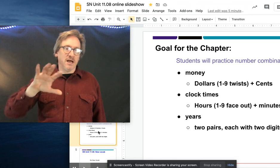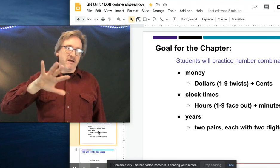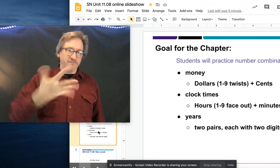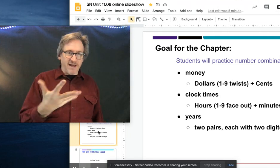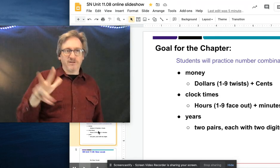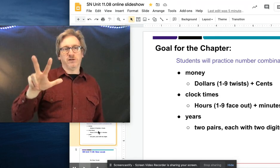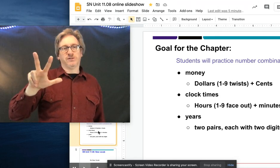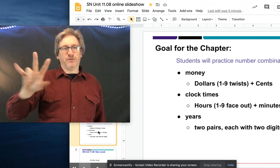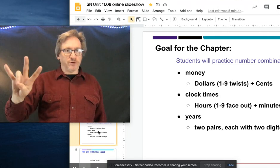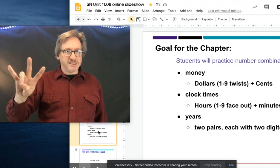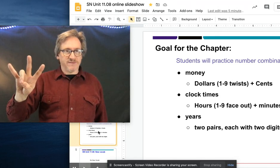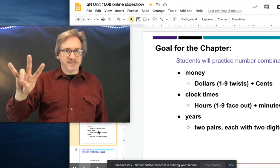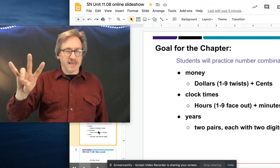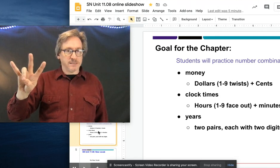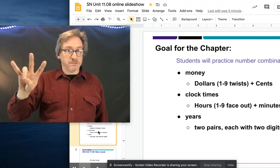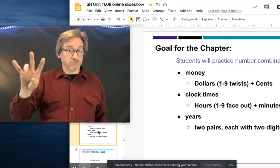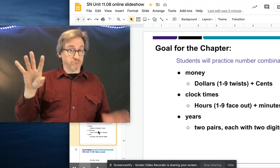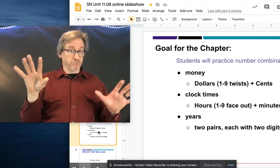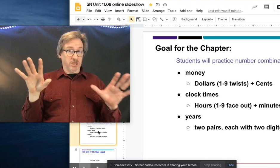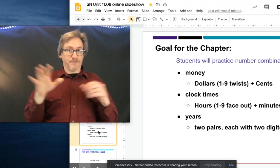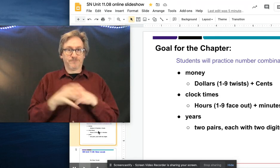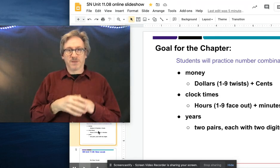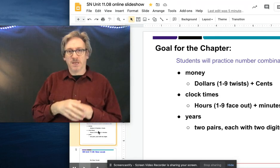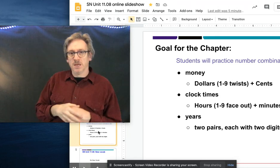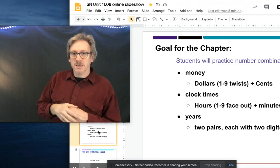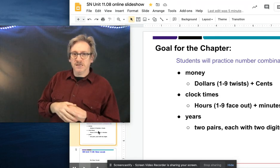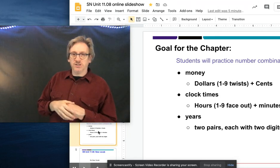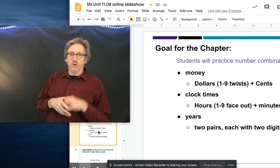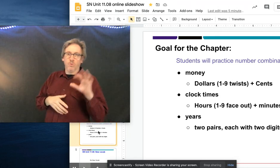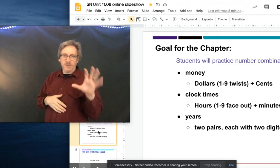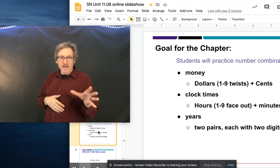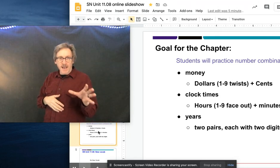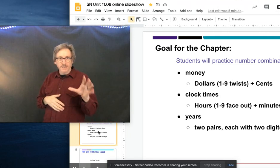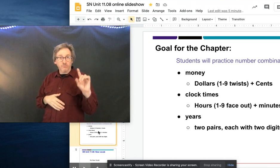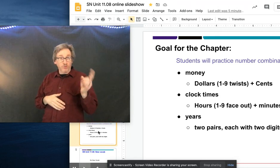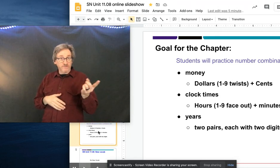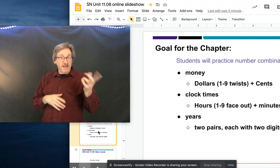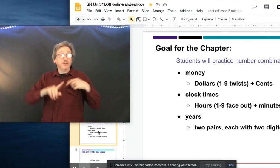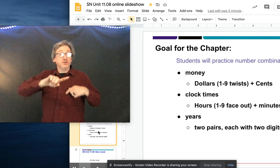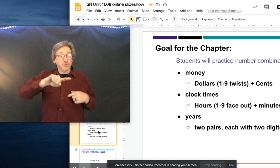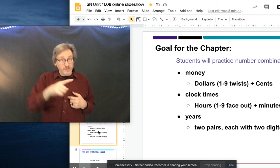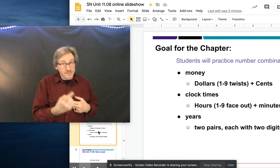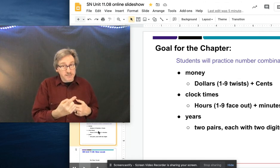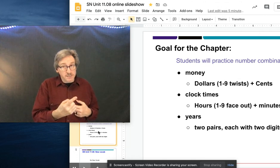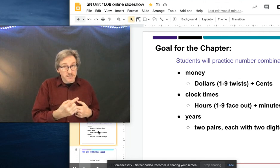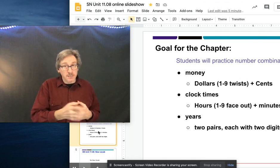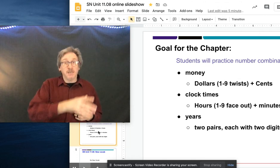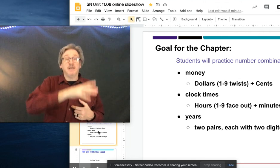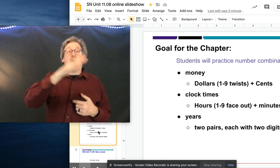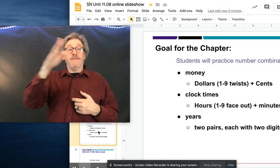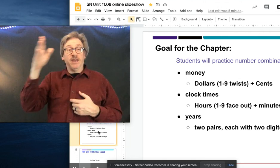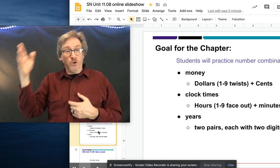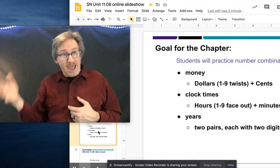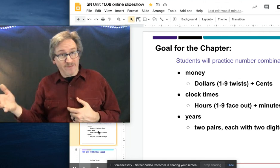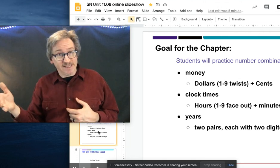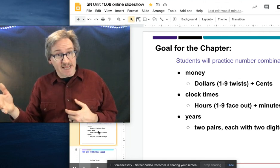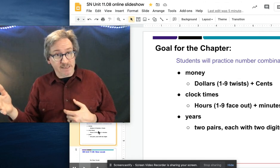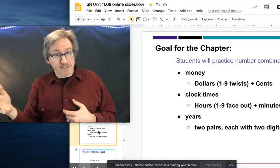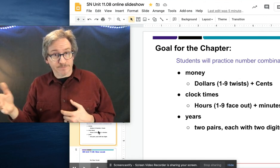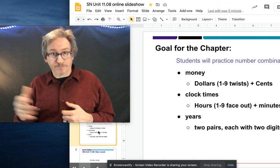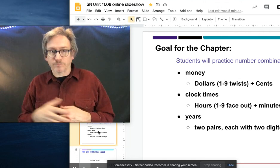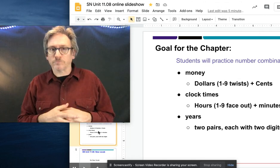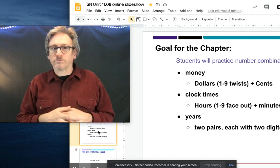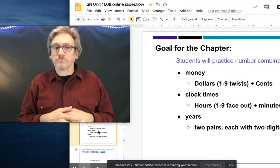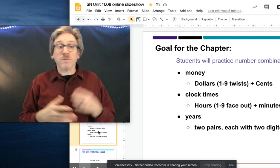$5.30, $5.37. Okay. So 1 to 9, rule of 9, twists, and then you add the